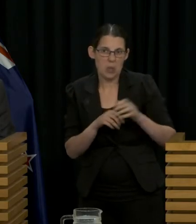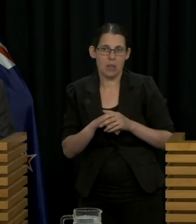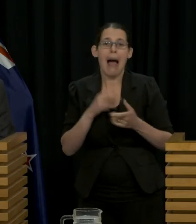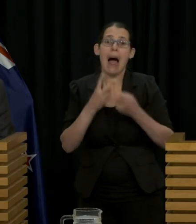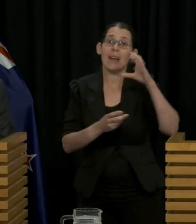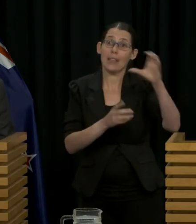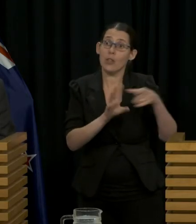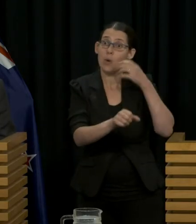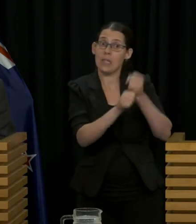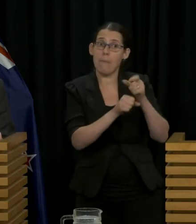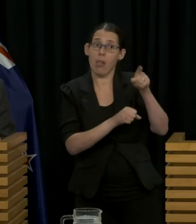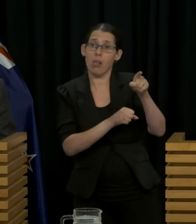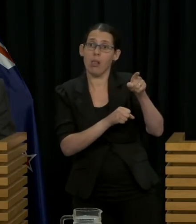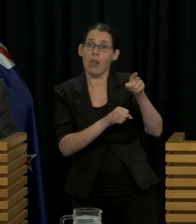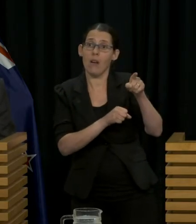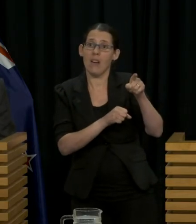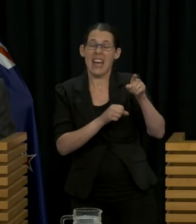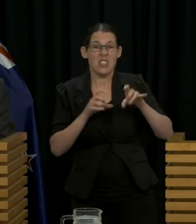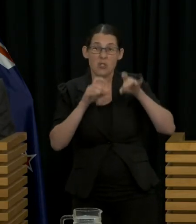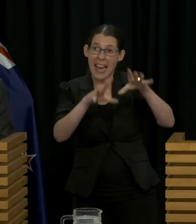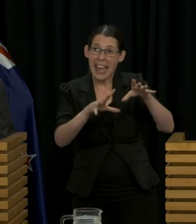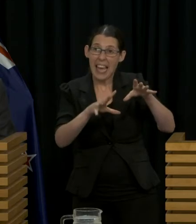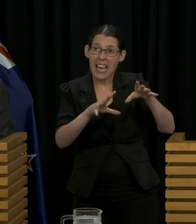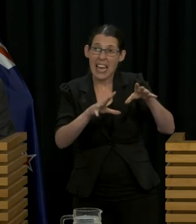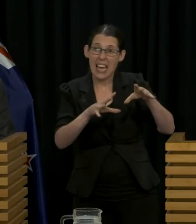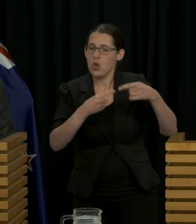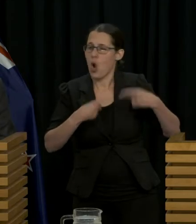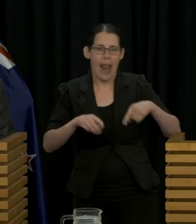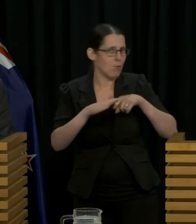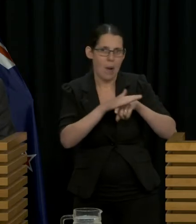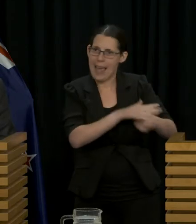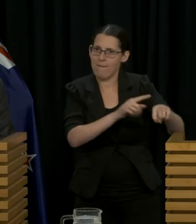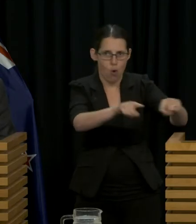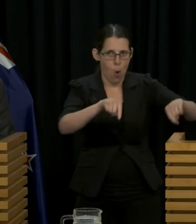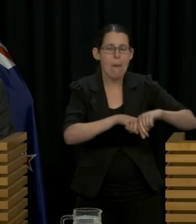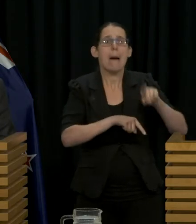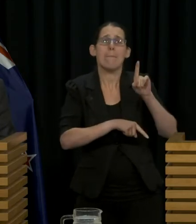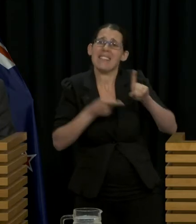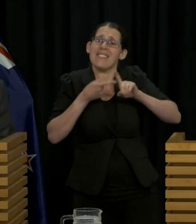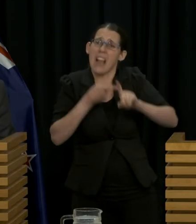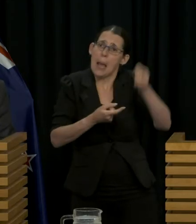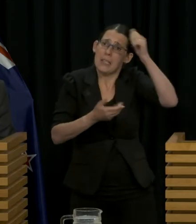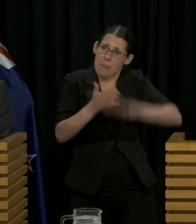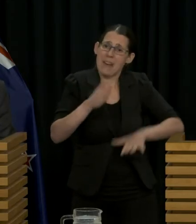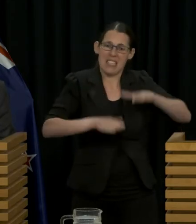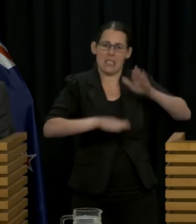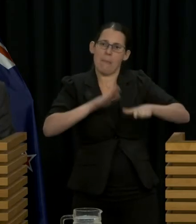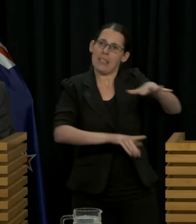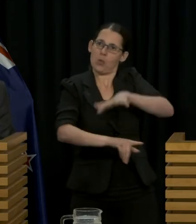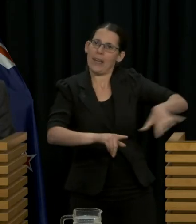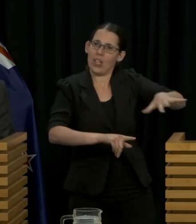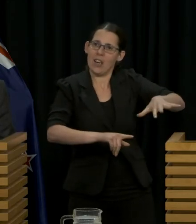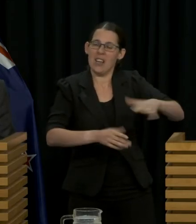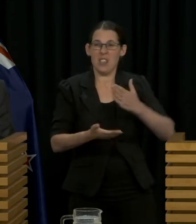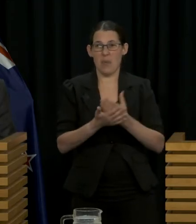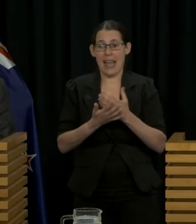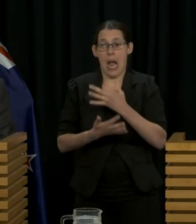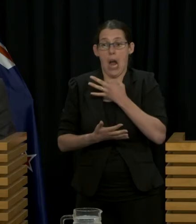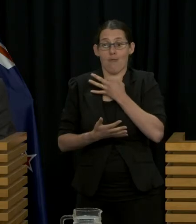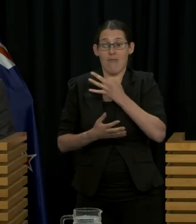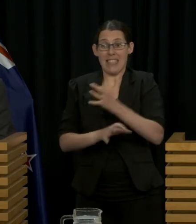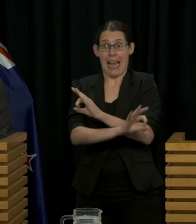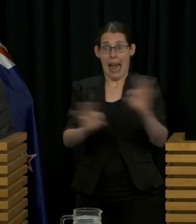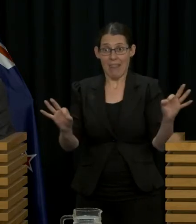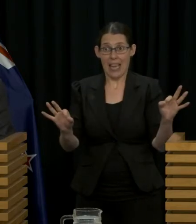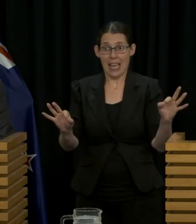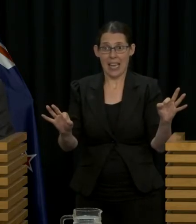don't leave their rooms, they have still ended up dealing with incidents similar to this. There is absolutely no risk-free pathway here.